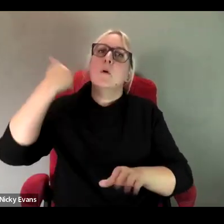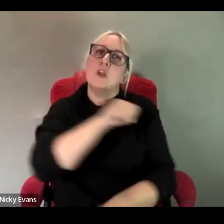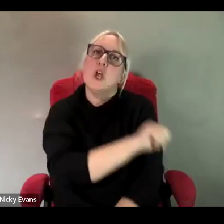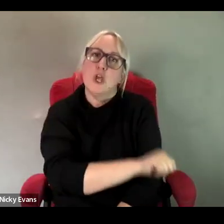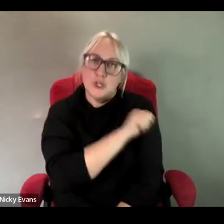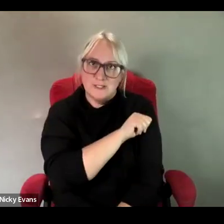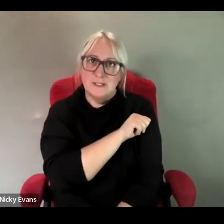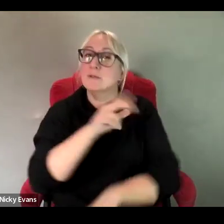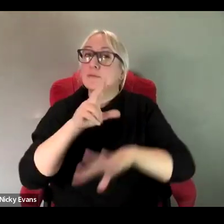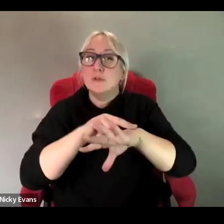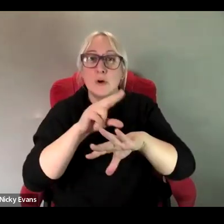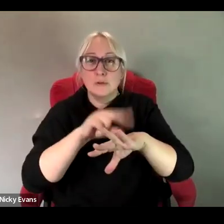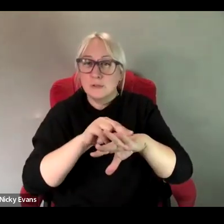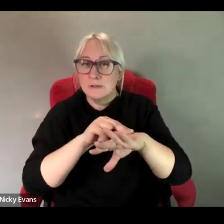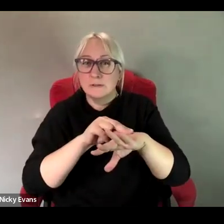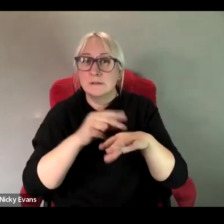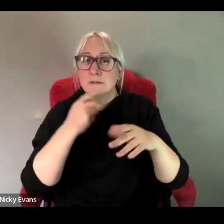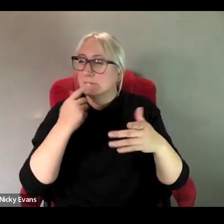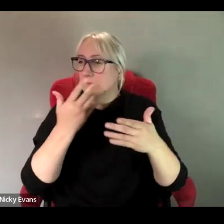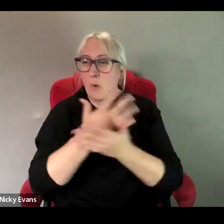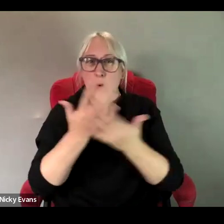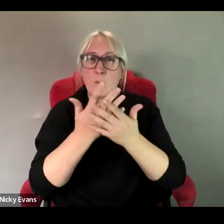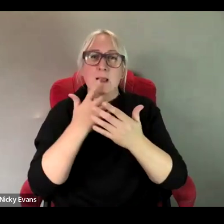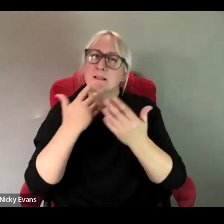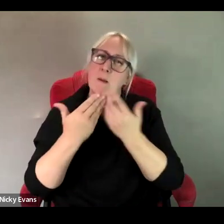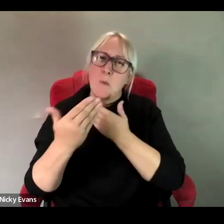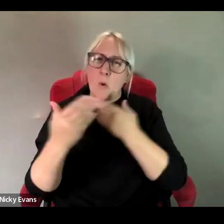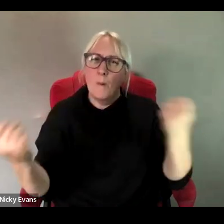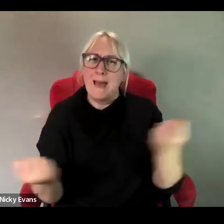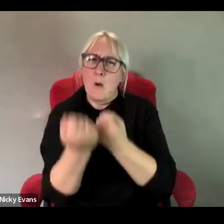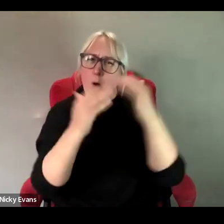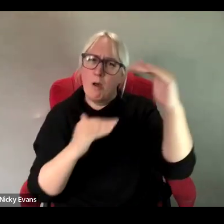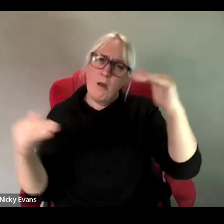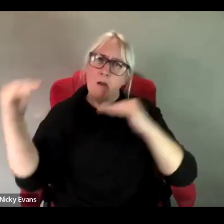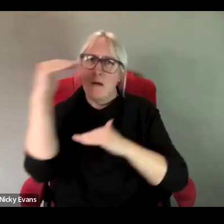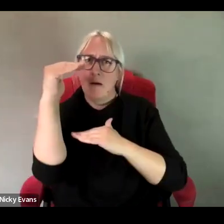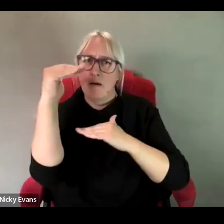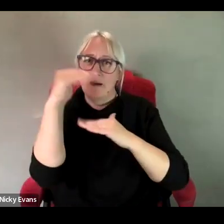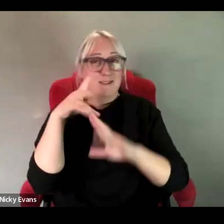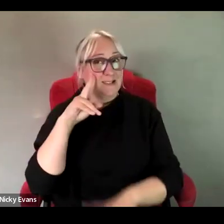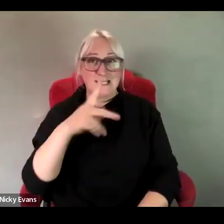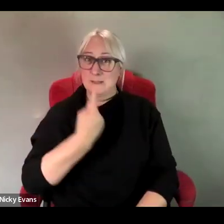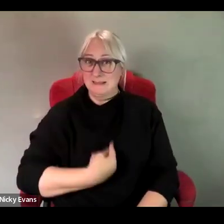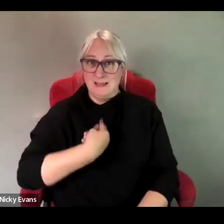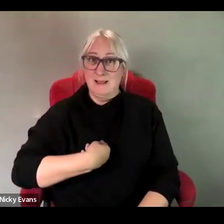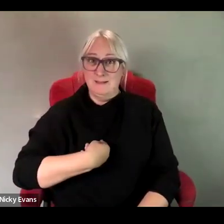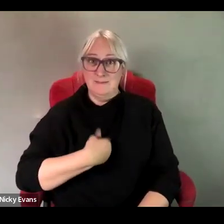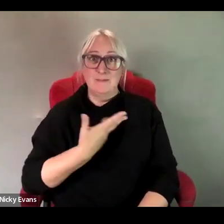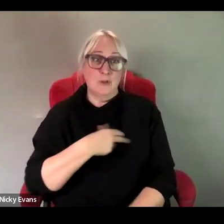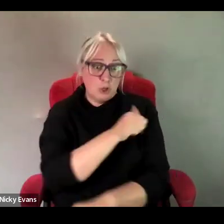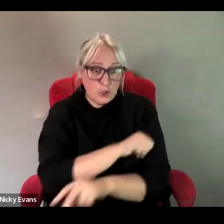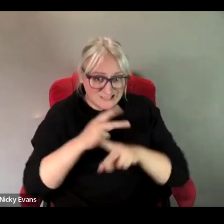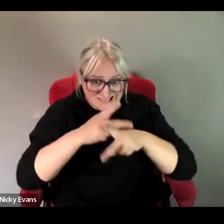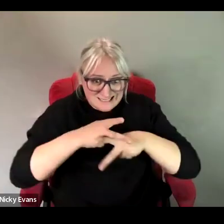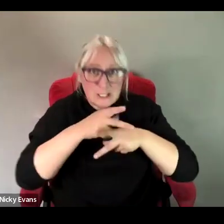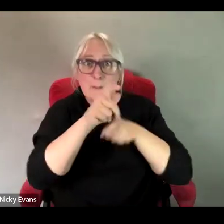have always had the upper hand. I've seen it with my own eyes, nursing patients, and also